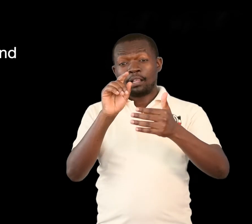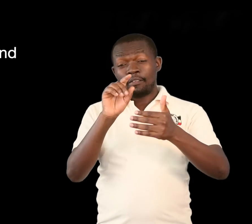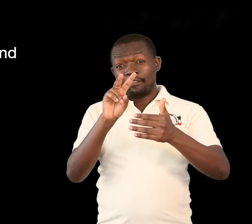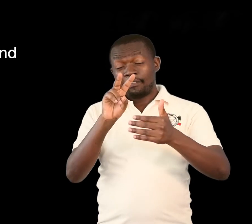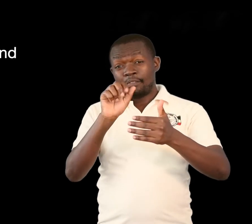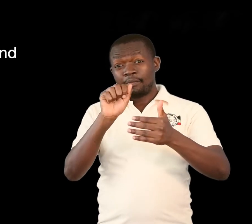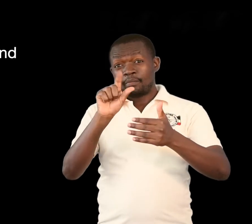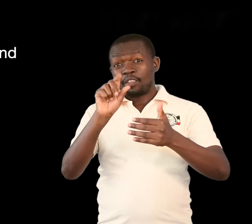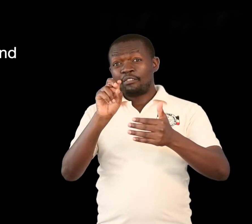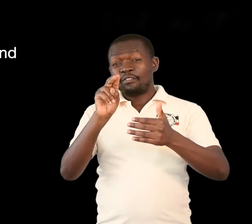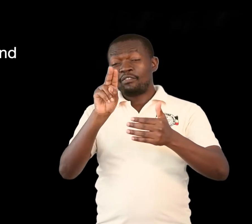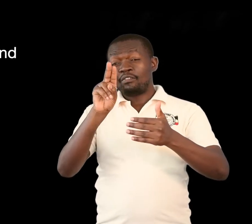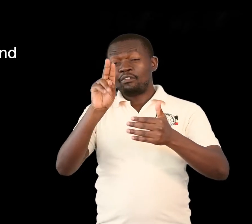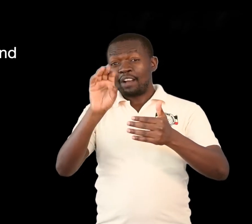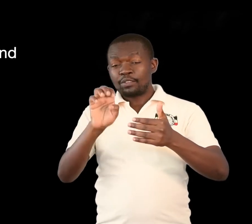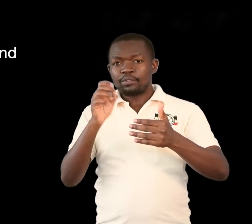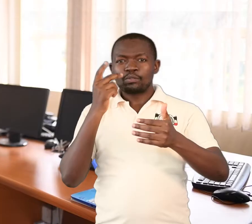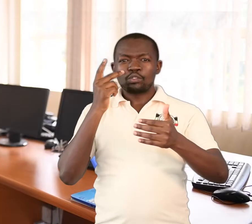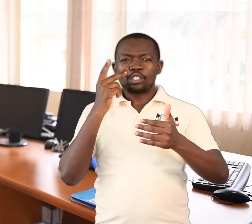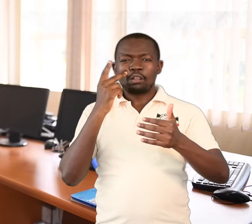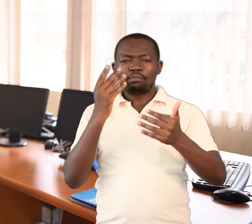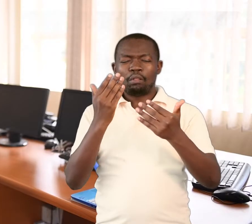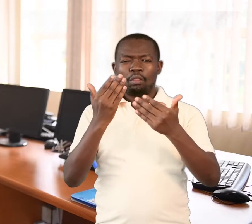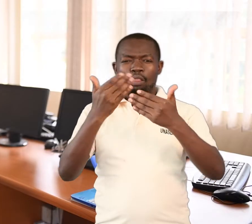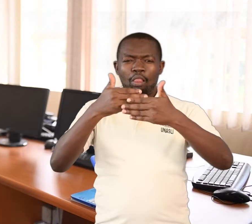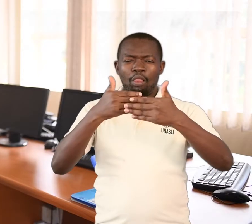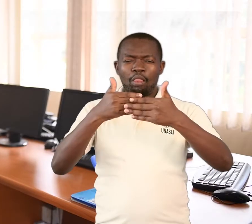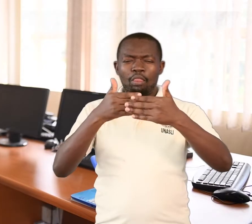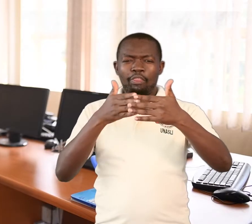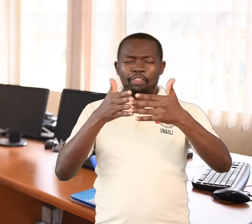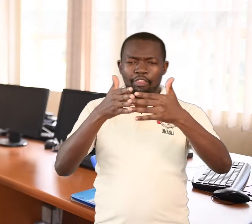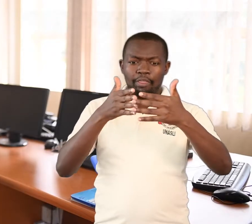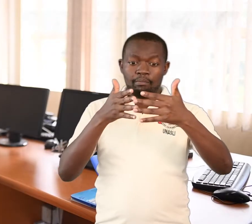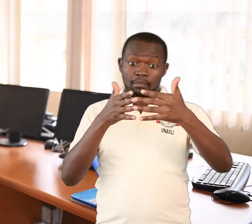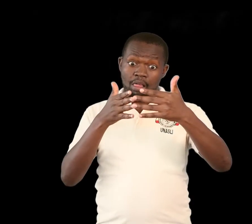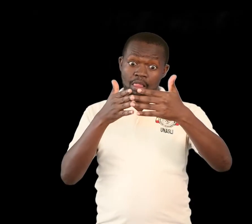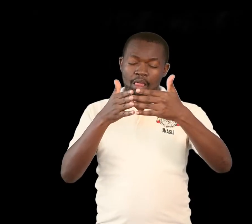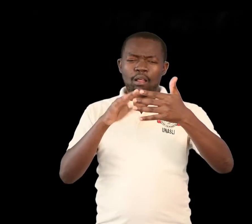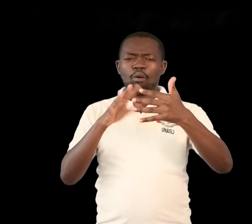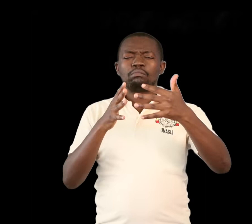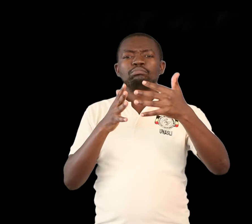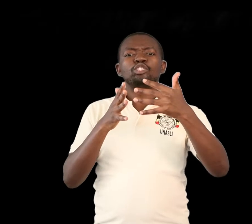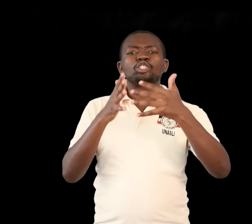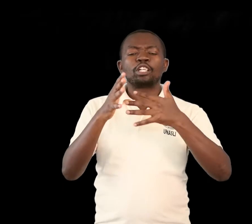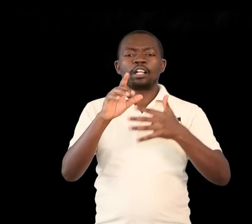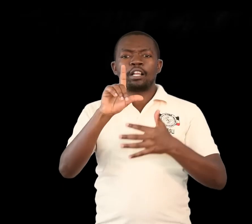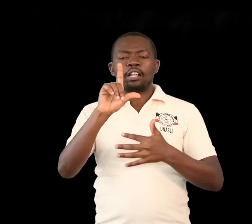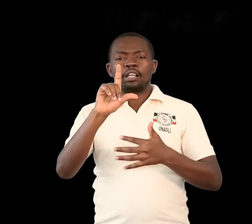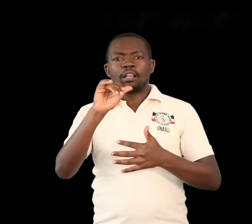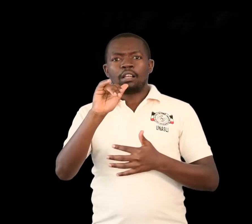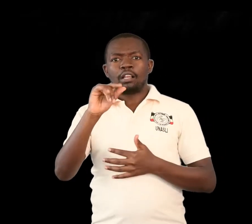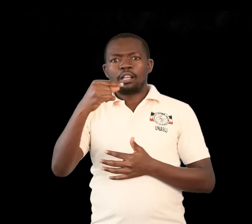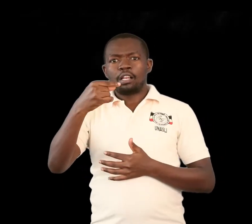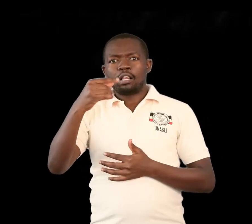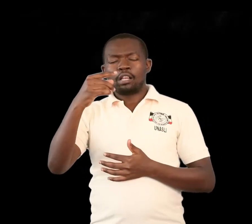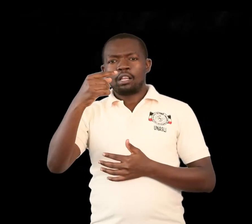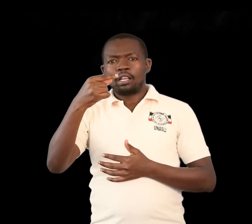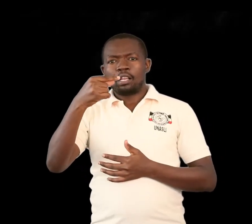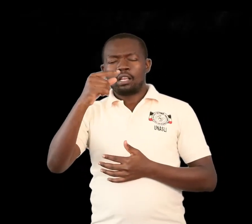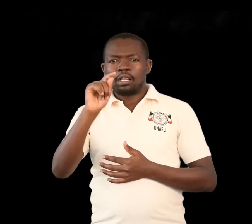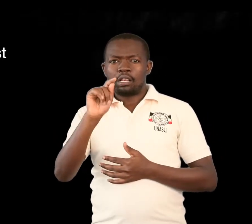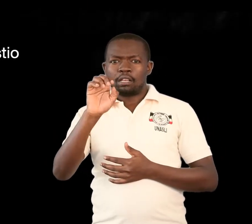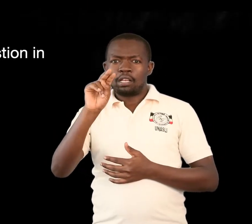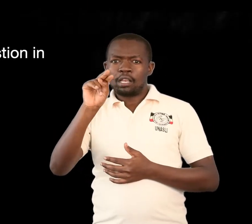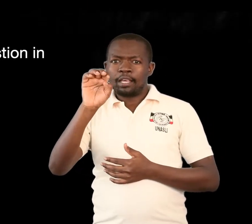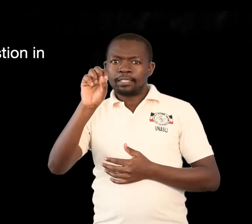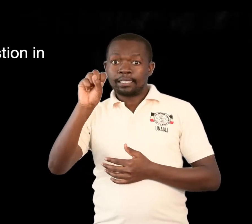and the darkness of the object. And then the other element is space. There